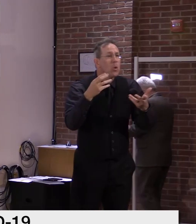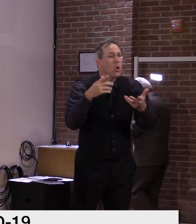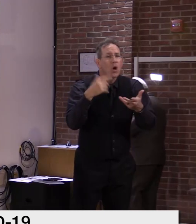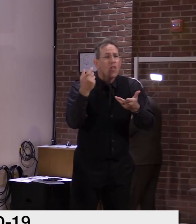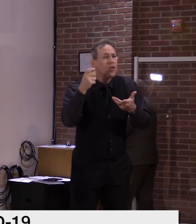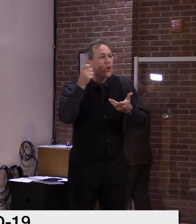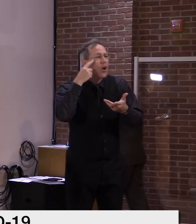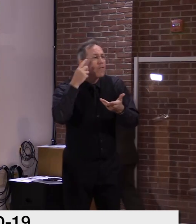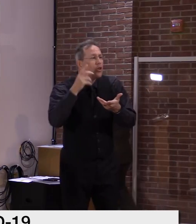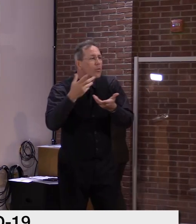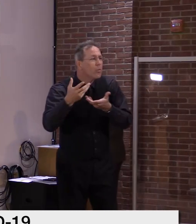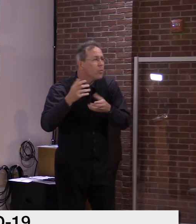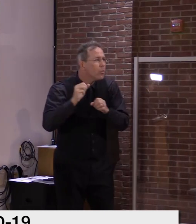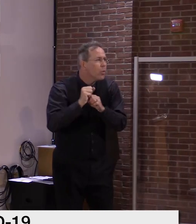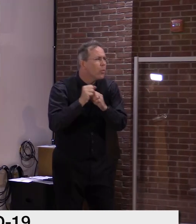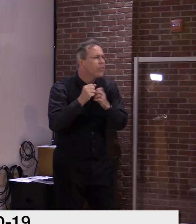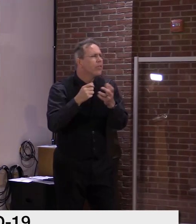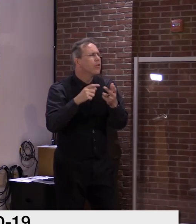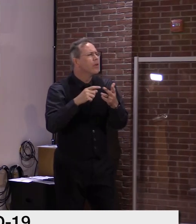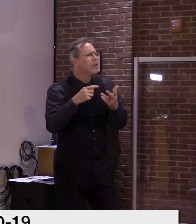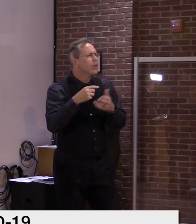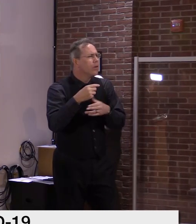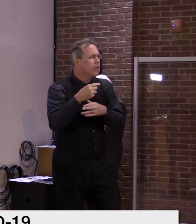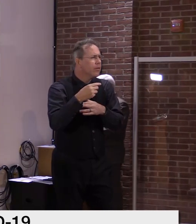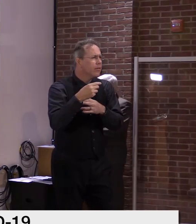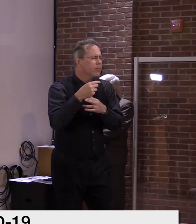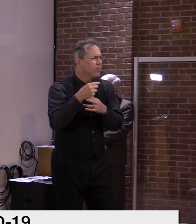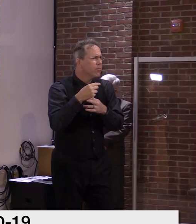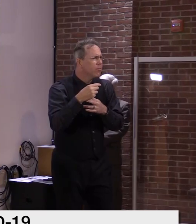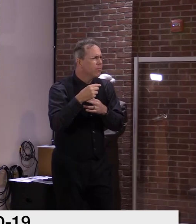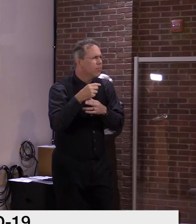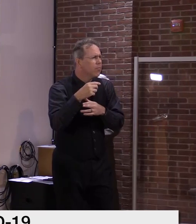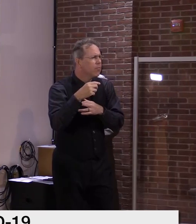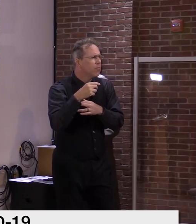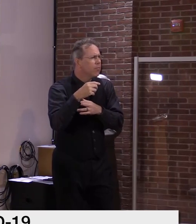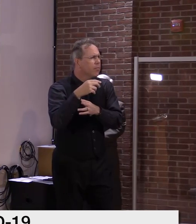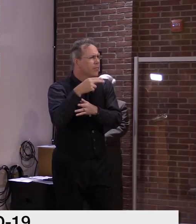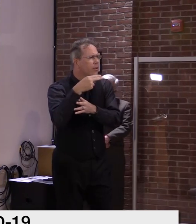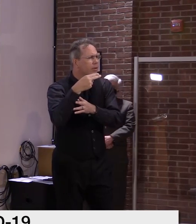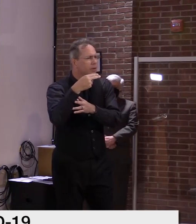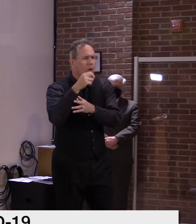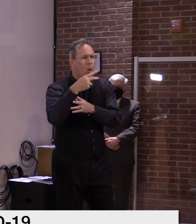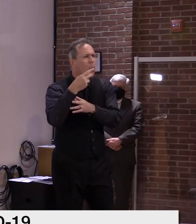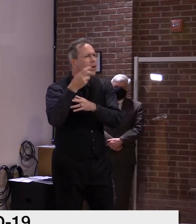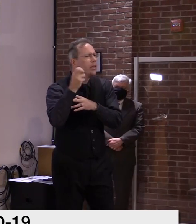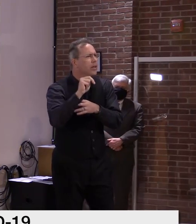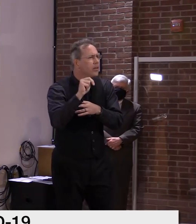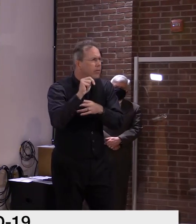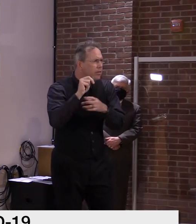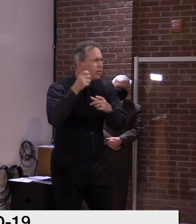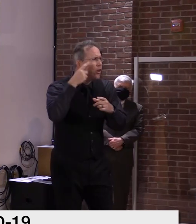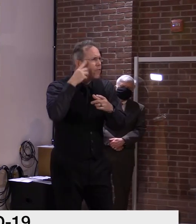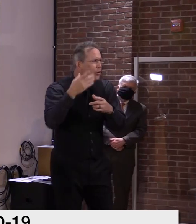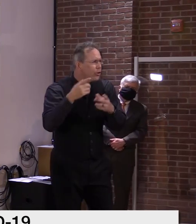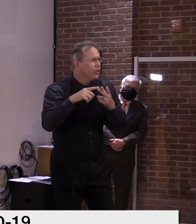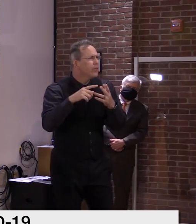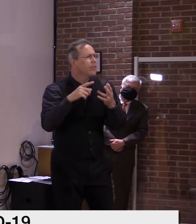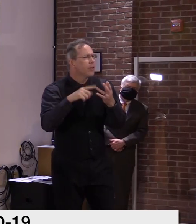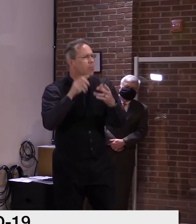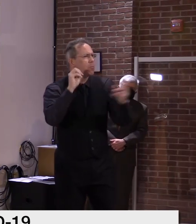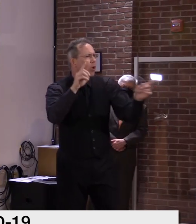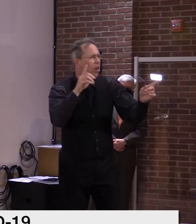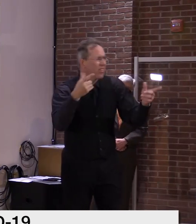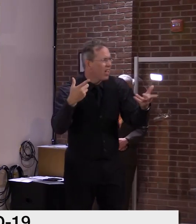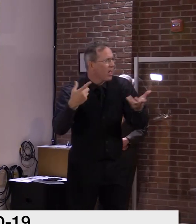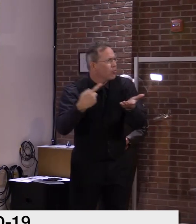which you just feel you have to go your separate ways? Well, again, I think you've